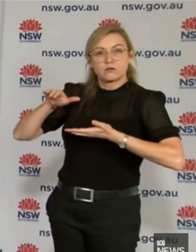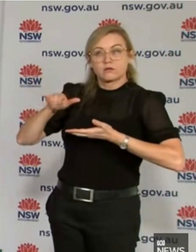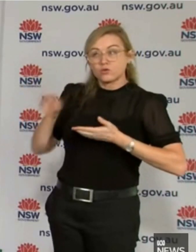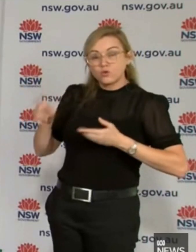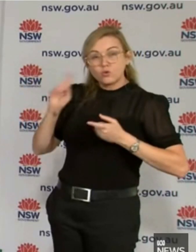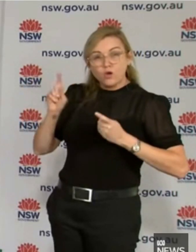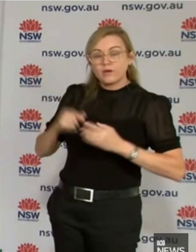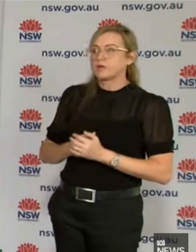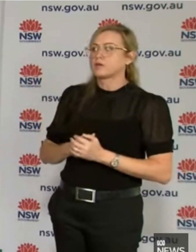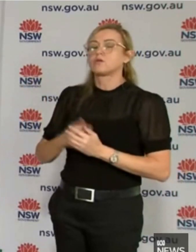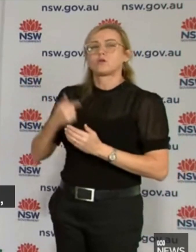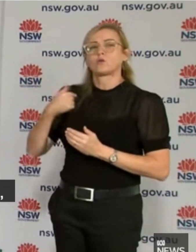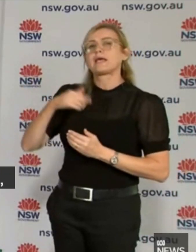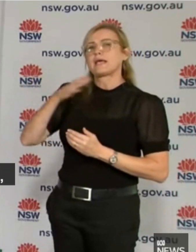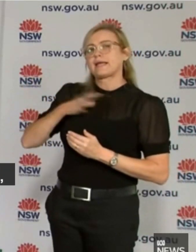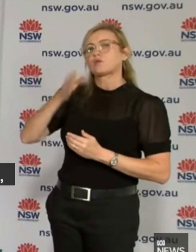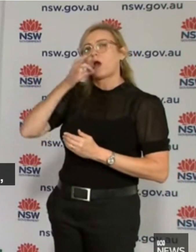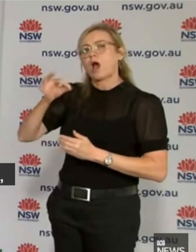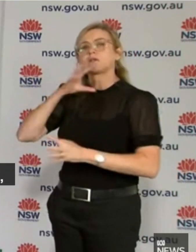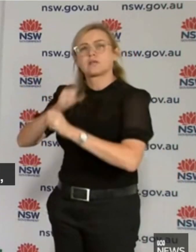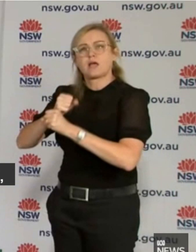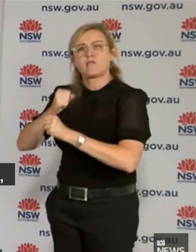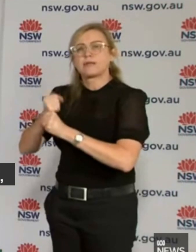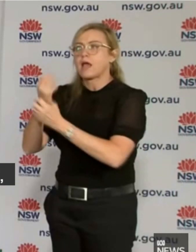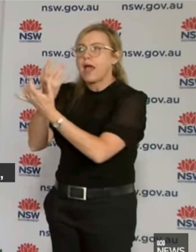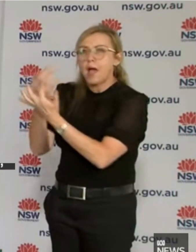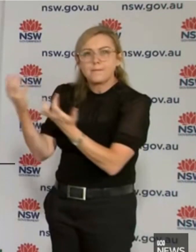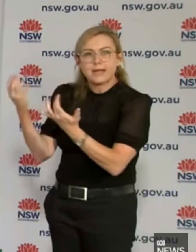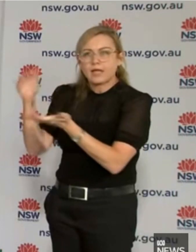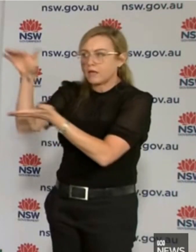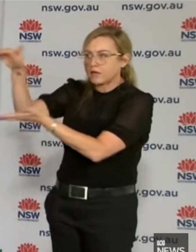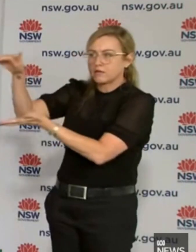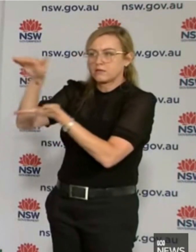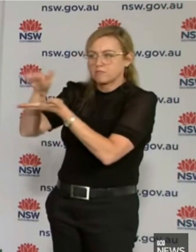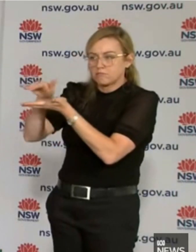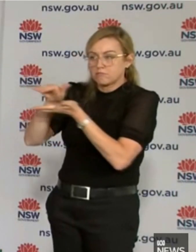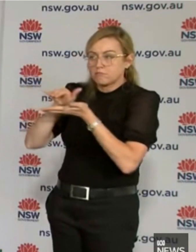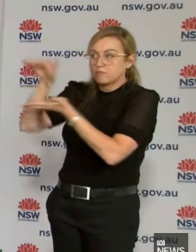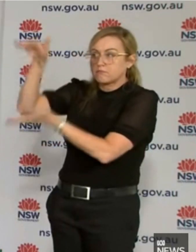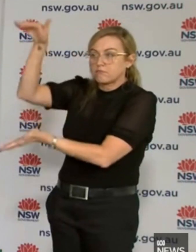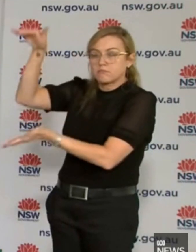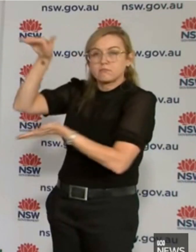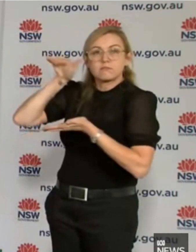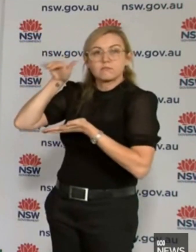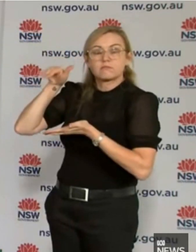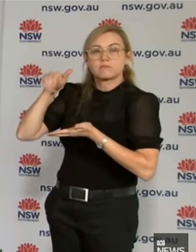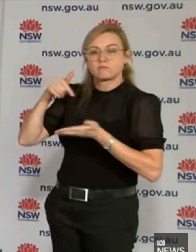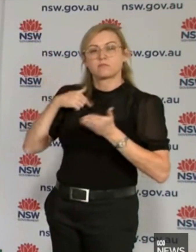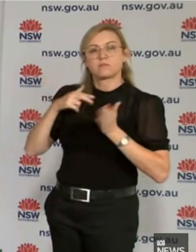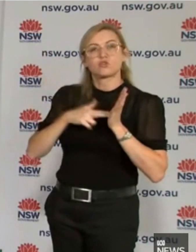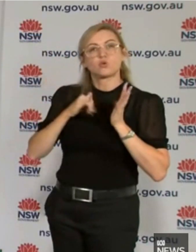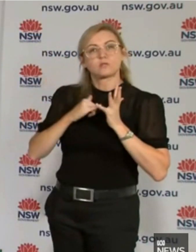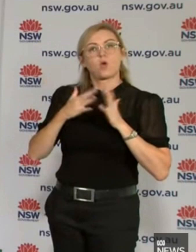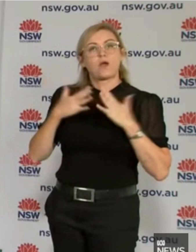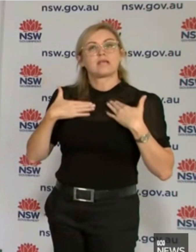getting, and we need some clarity around that. The last advice I had was that the health team is working with the federal authorities to make sure